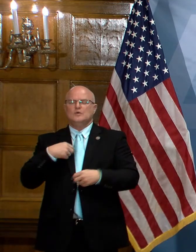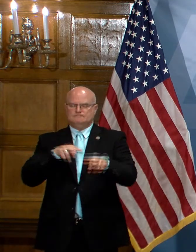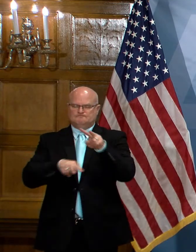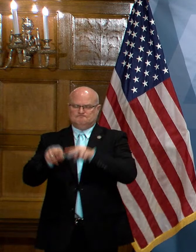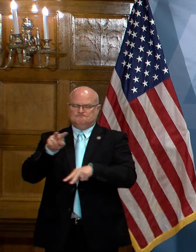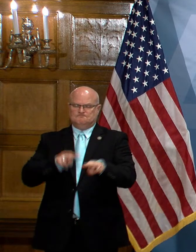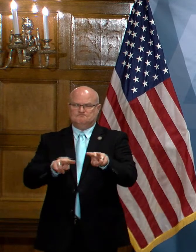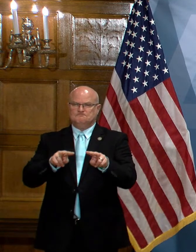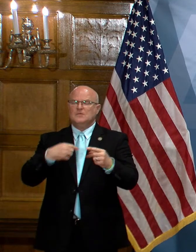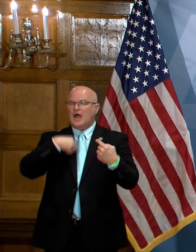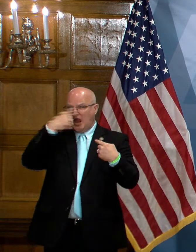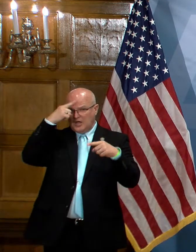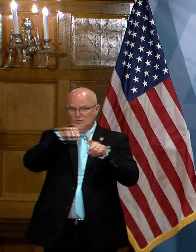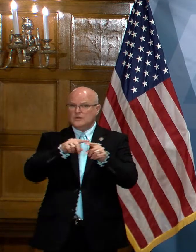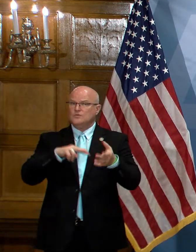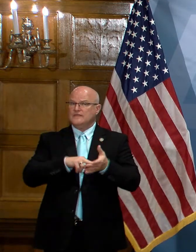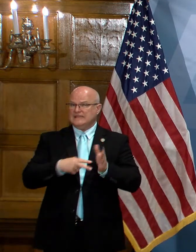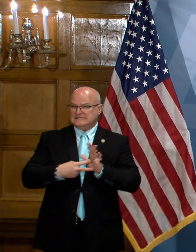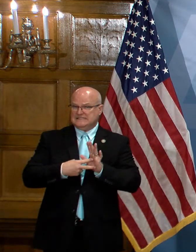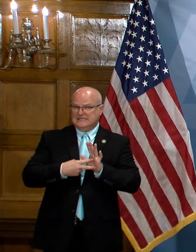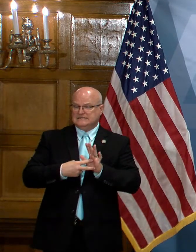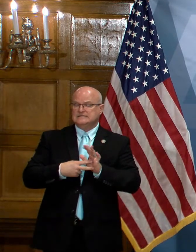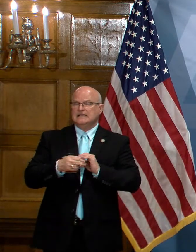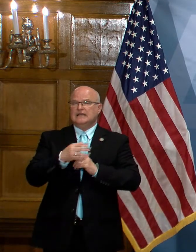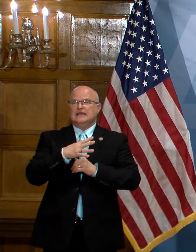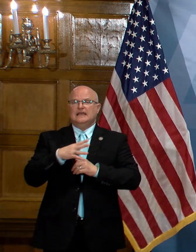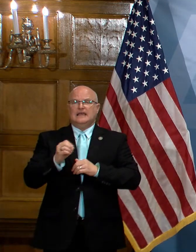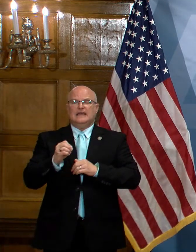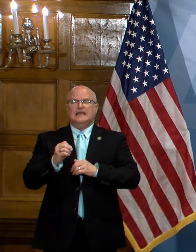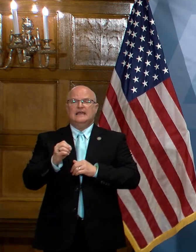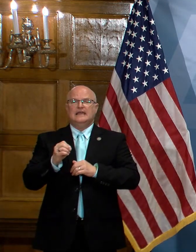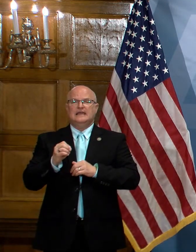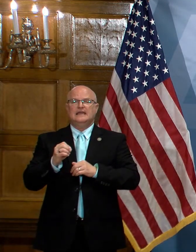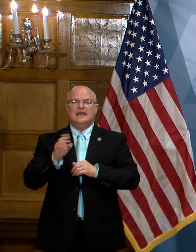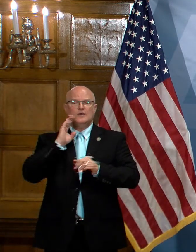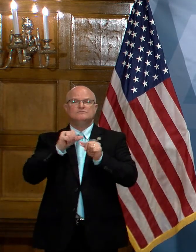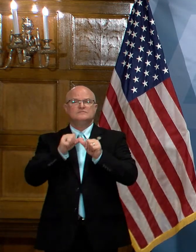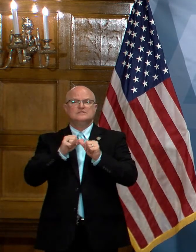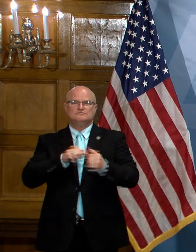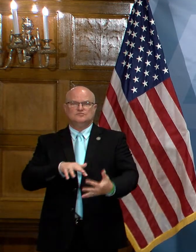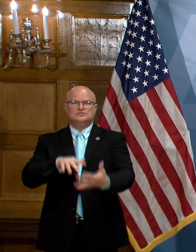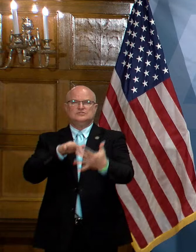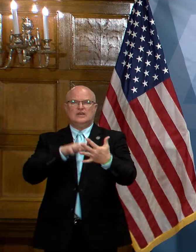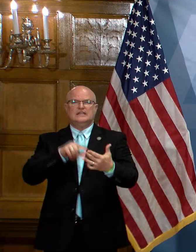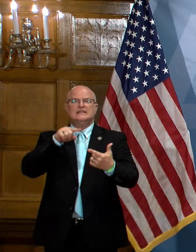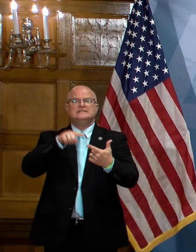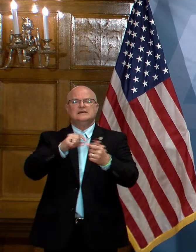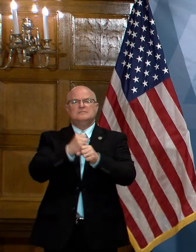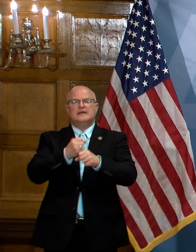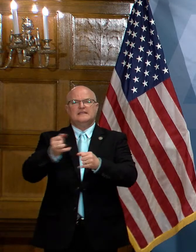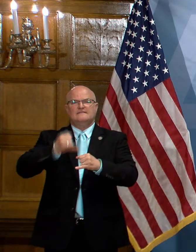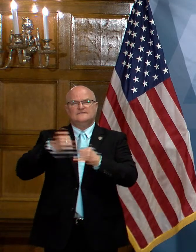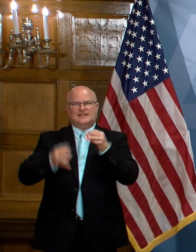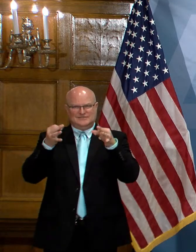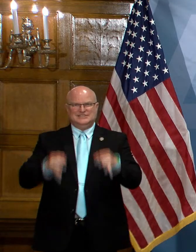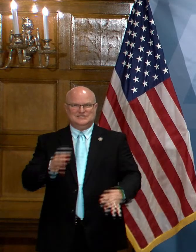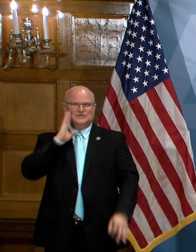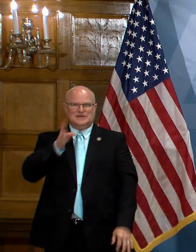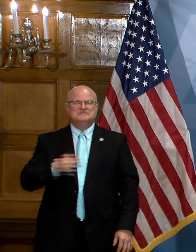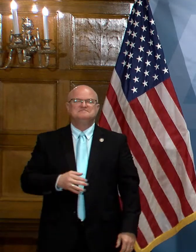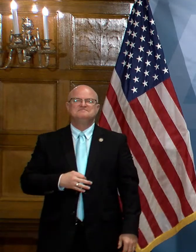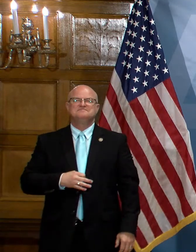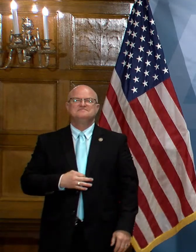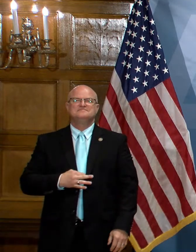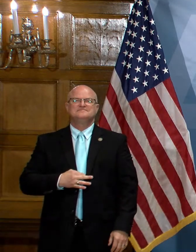at it, but I agree with the intent of it, and I will continue to study it until we make that final decision.